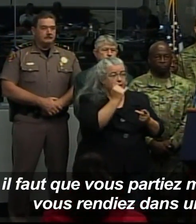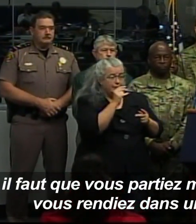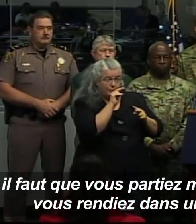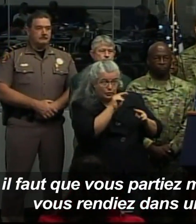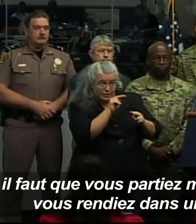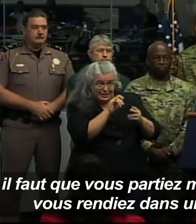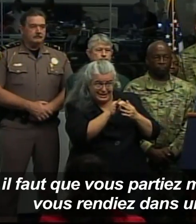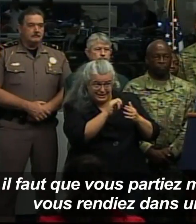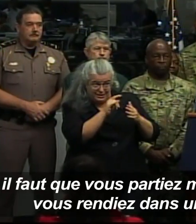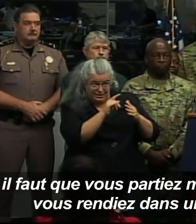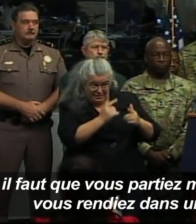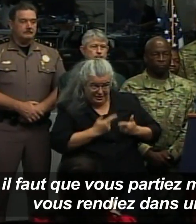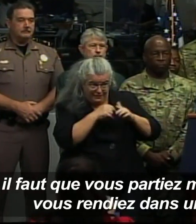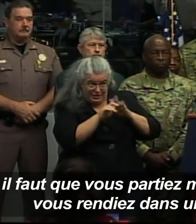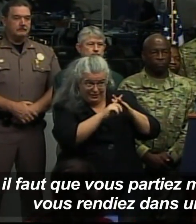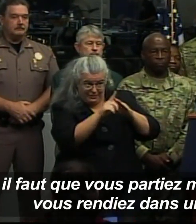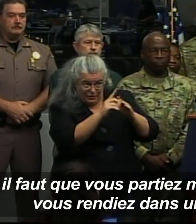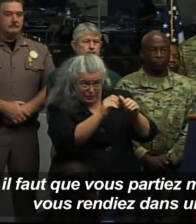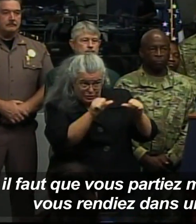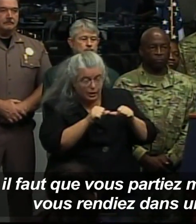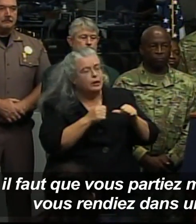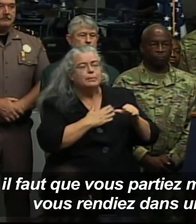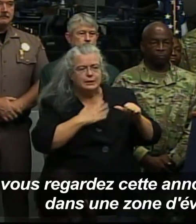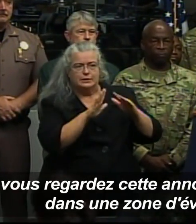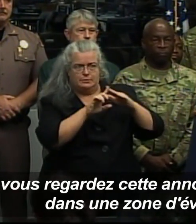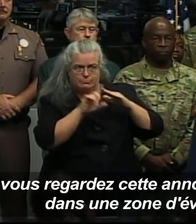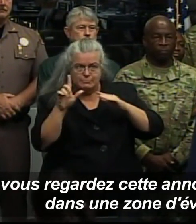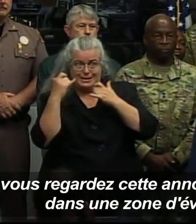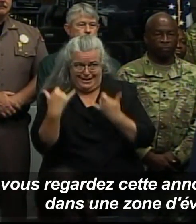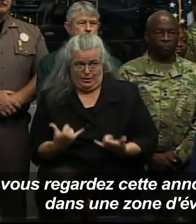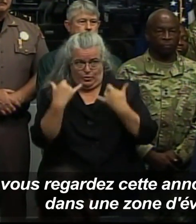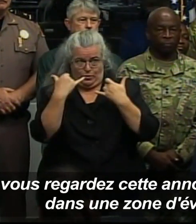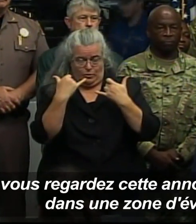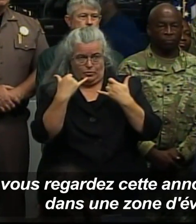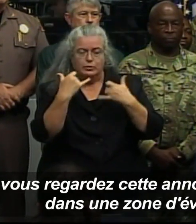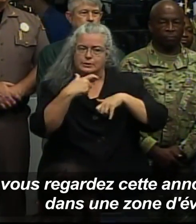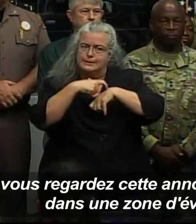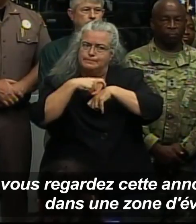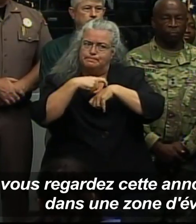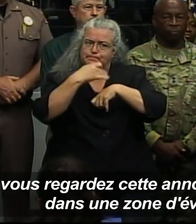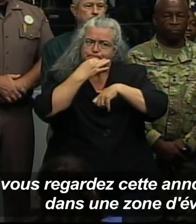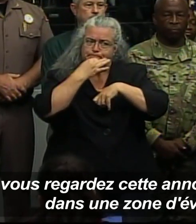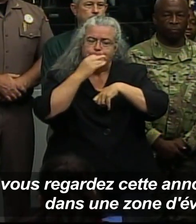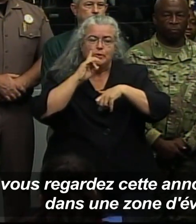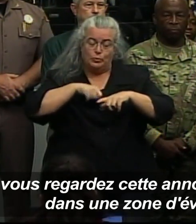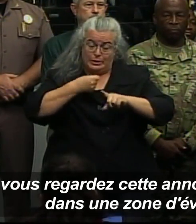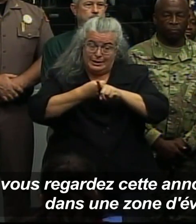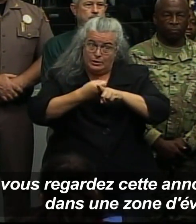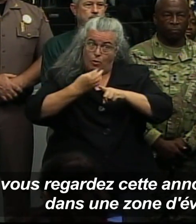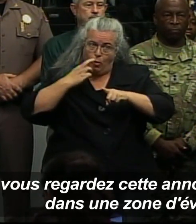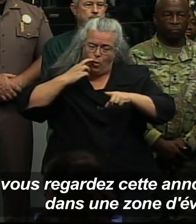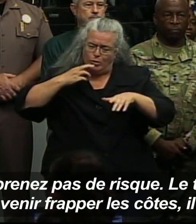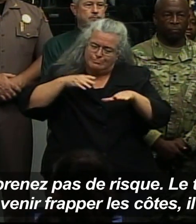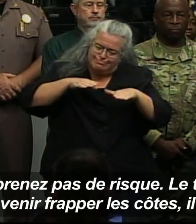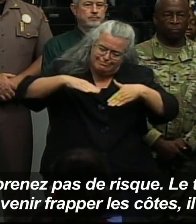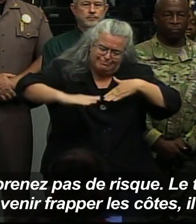area, get out. Don't take a chance. Time is running out. This is clearly going to either have a direct hit or come right along our